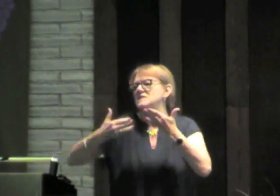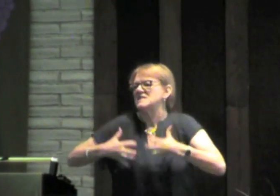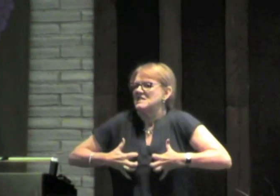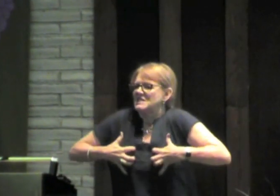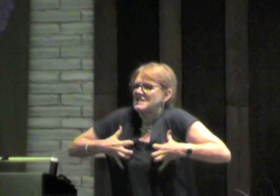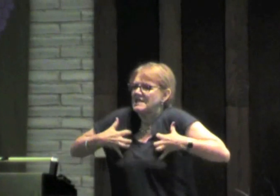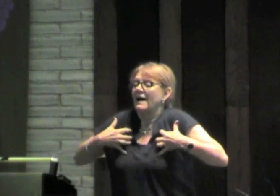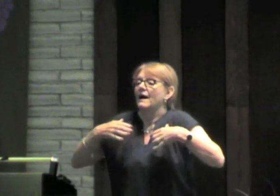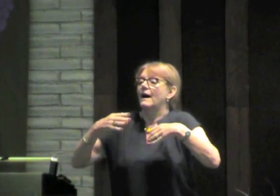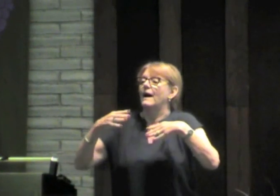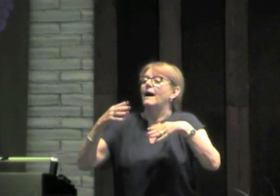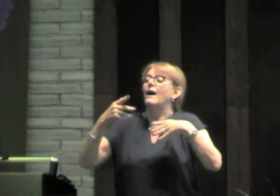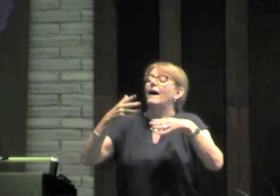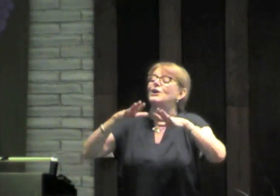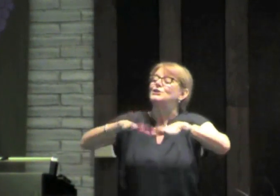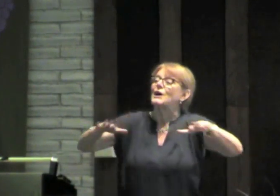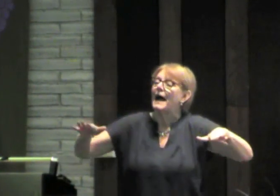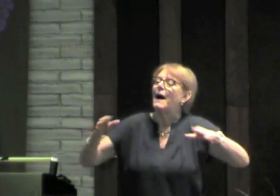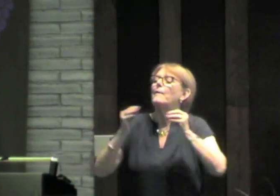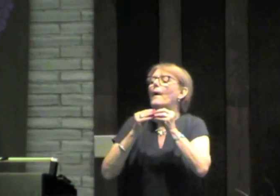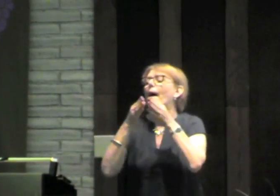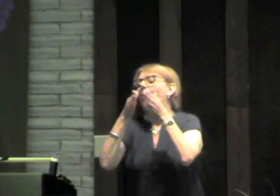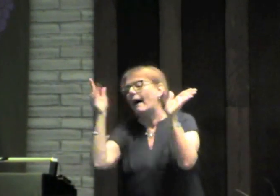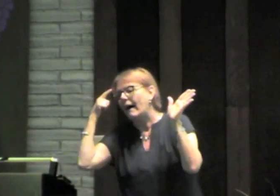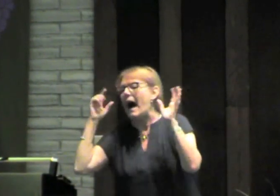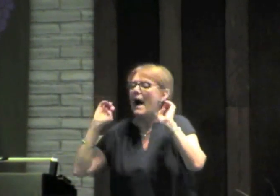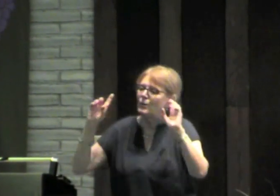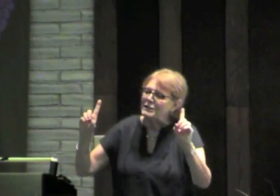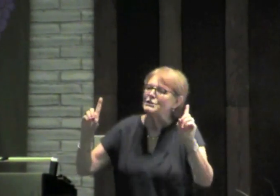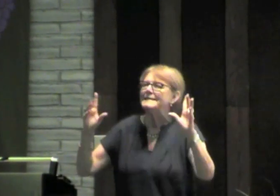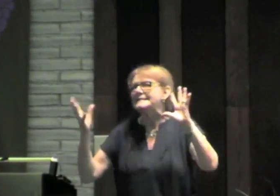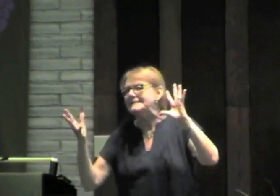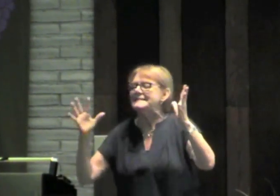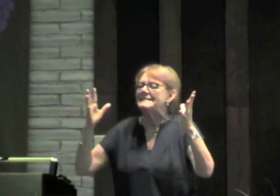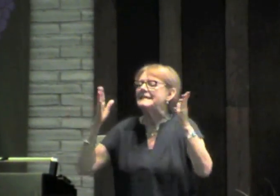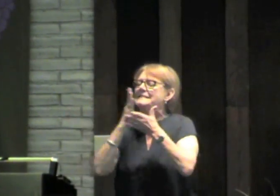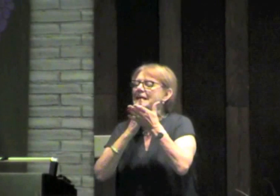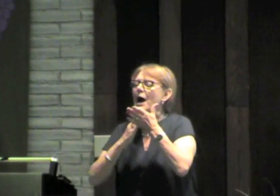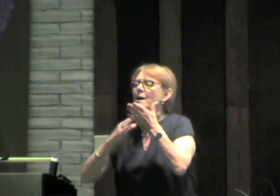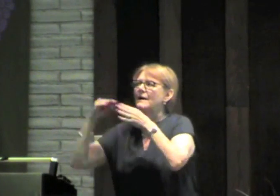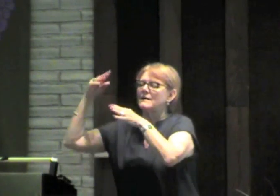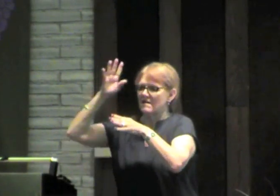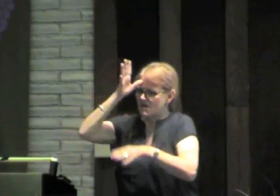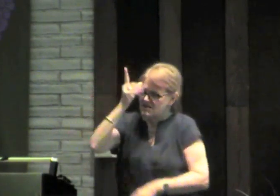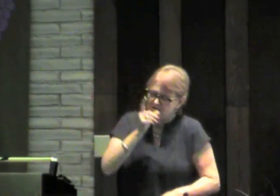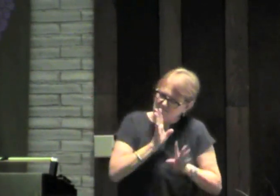complicated. There's a lot of generational anger that's built up there. Their education system is not so